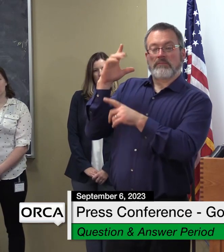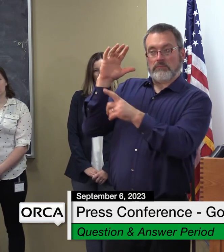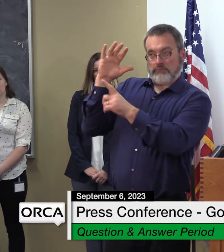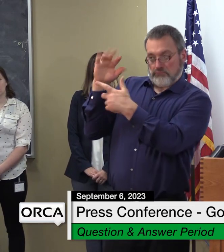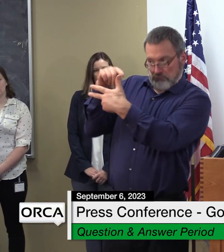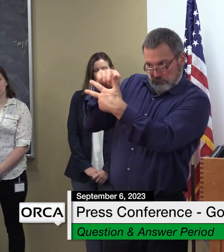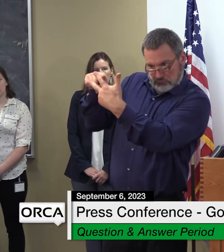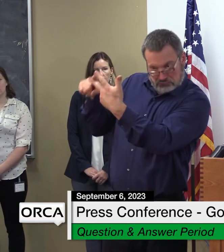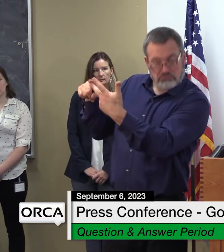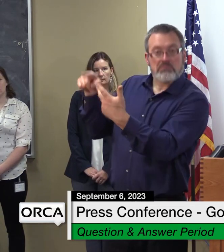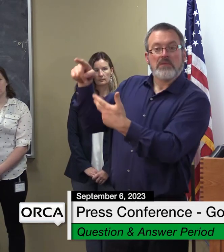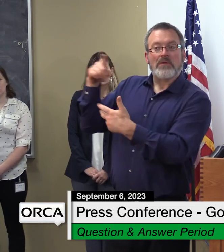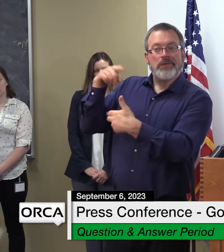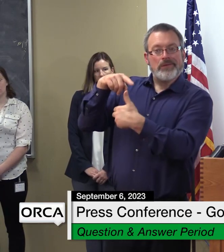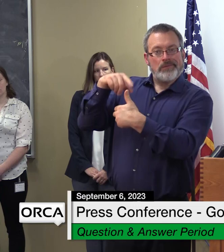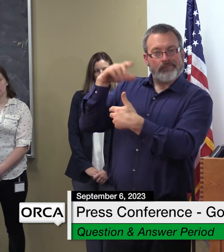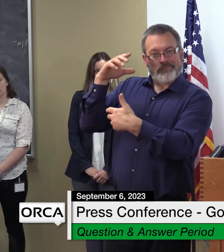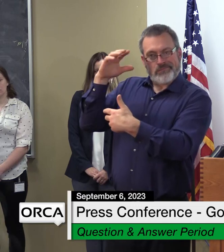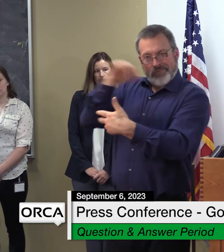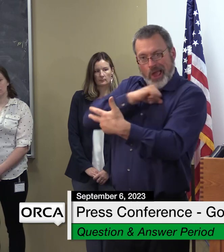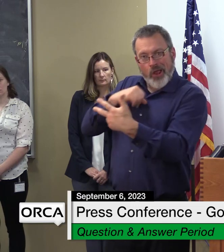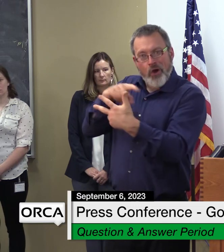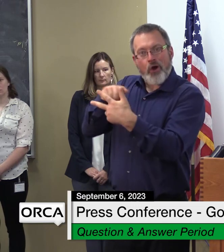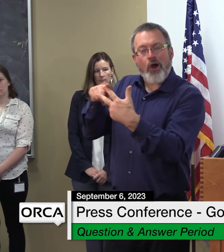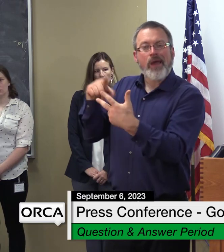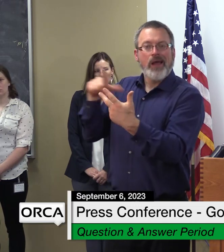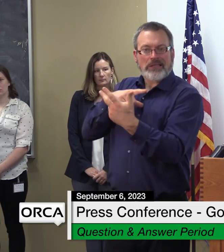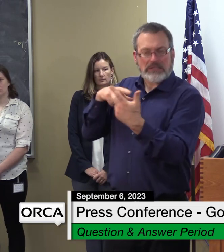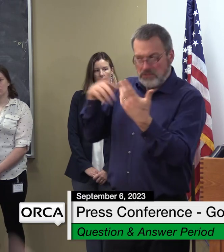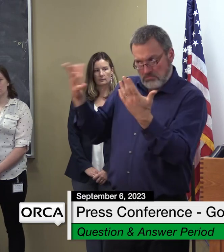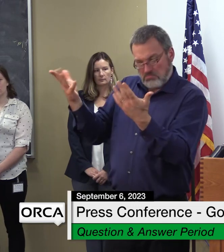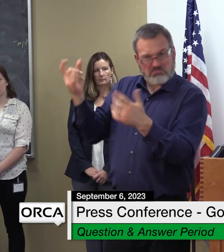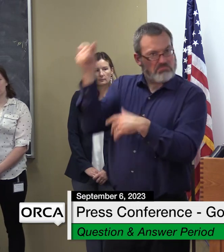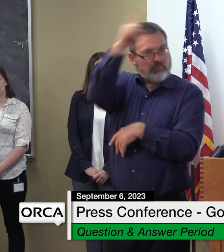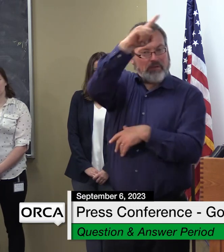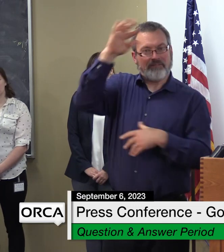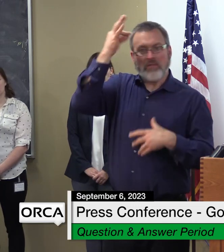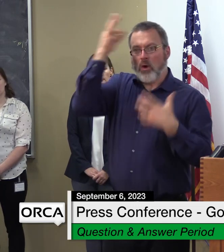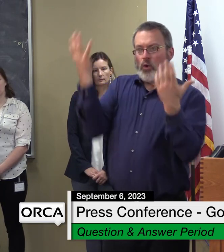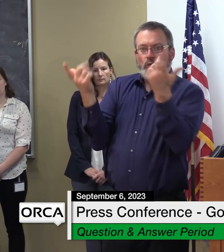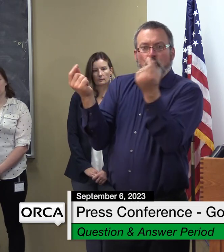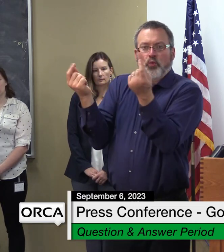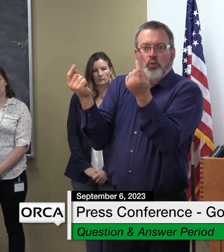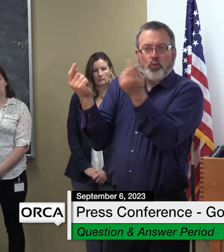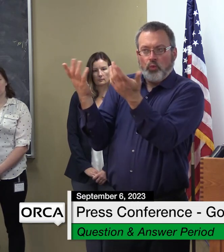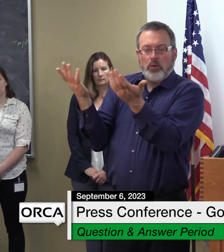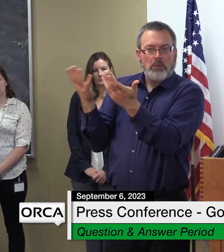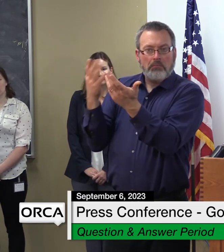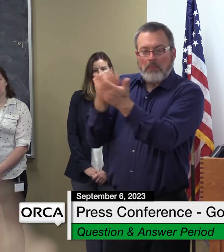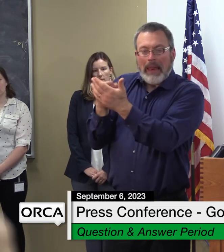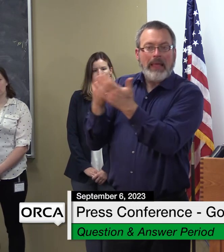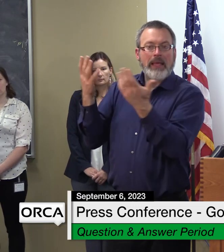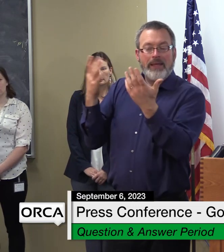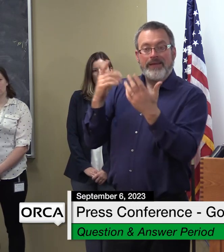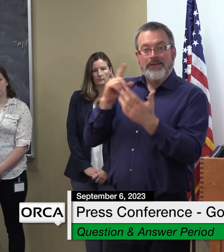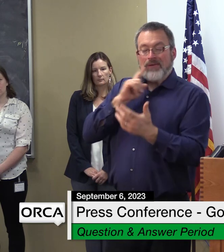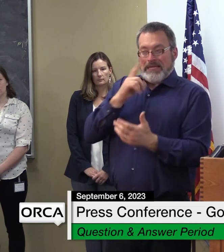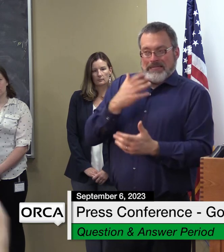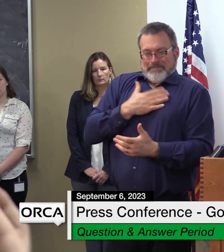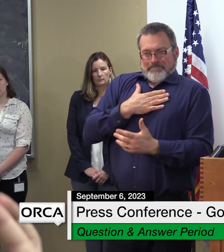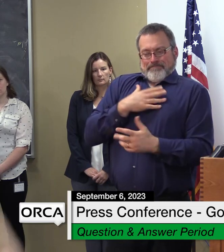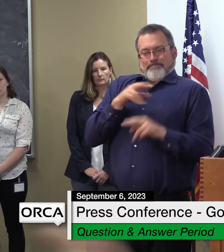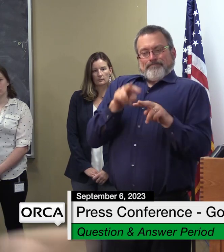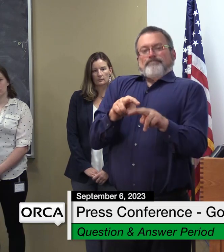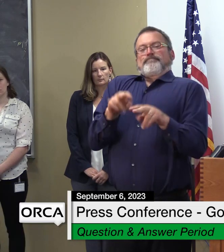if they're going to include it in their ask with Congress, but it isn't lost on me that this is something, a big